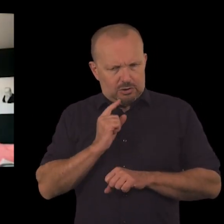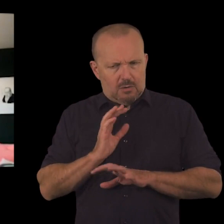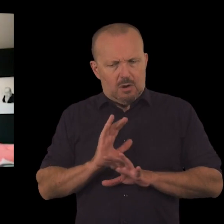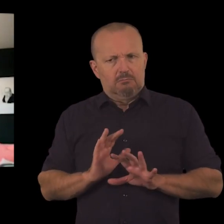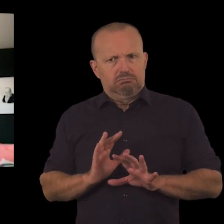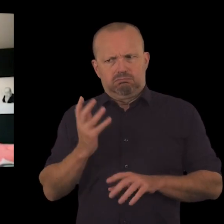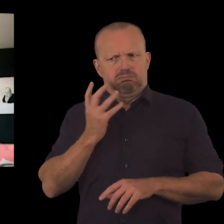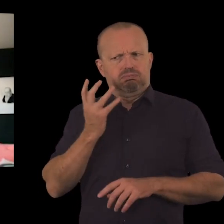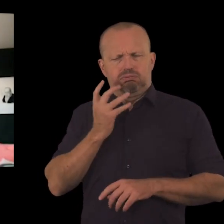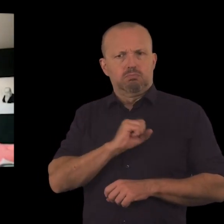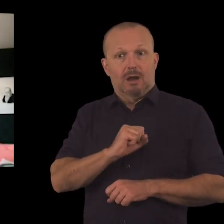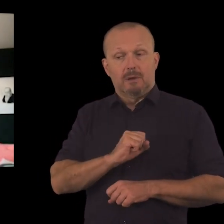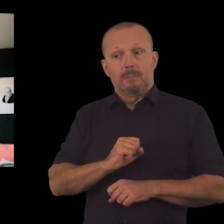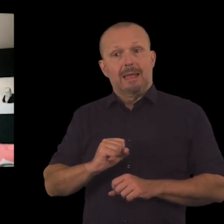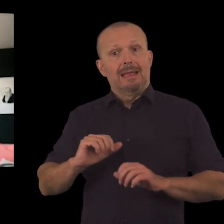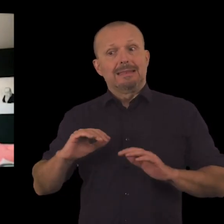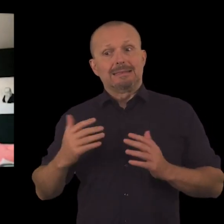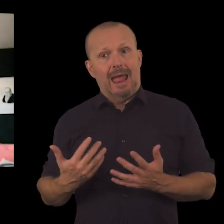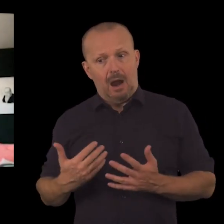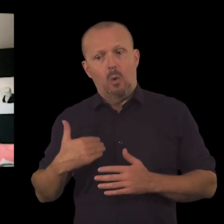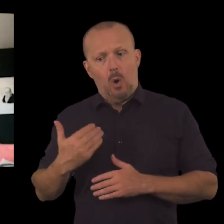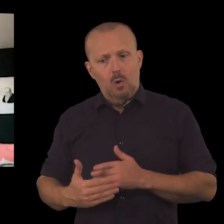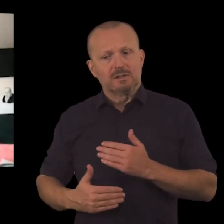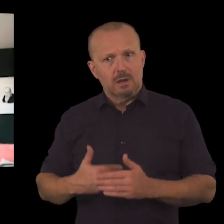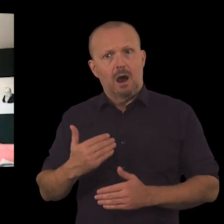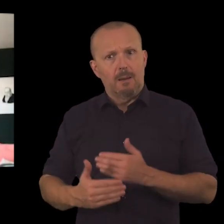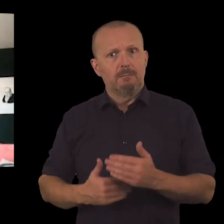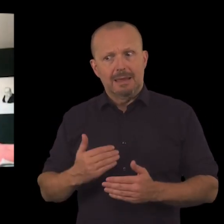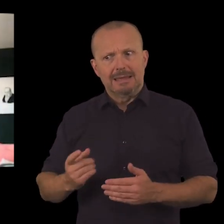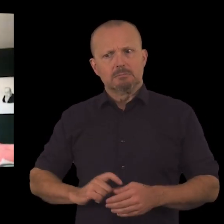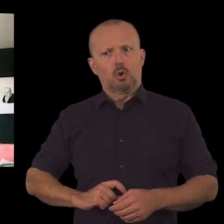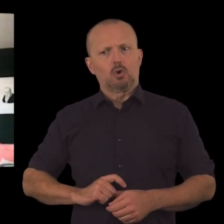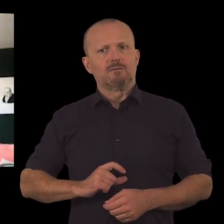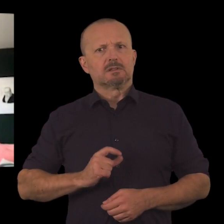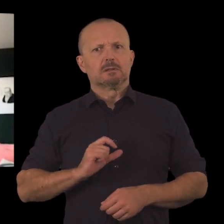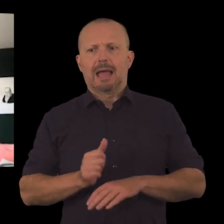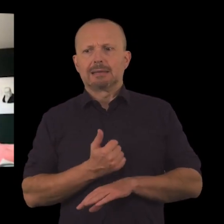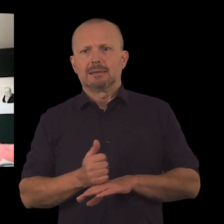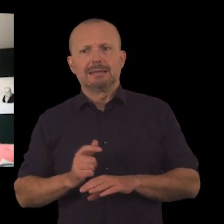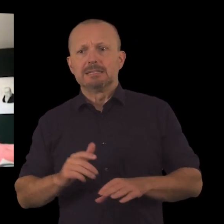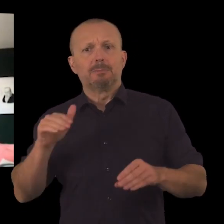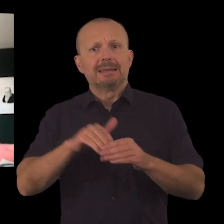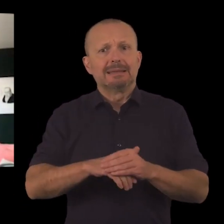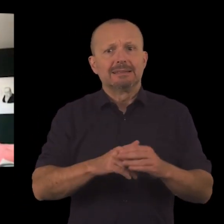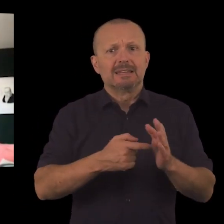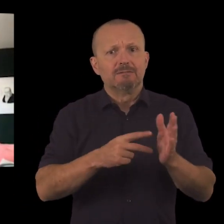and then he's now gone on to be an extra in TV